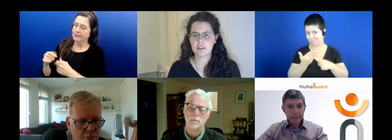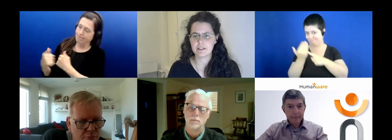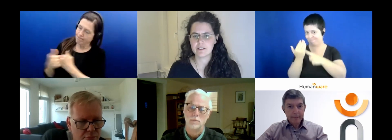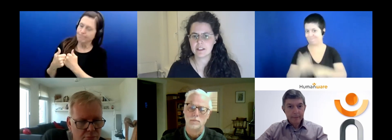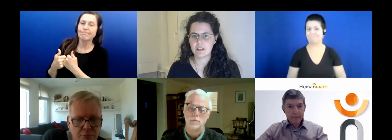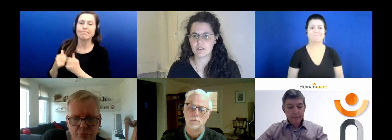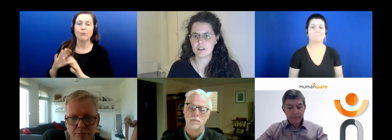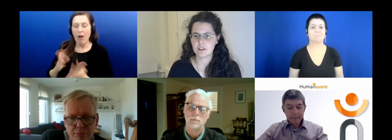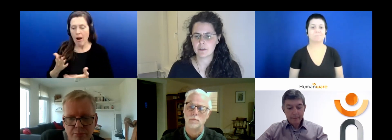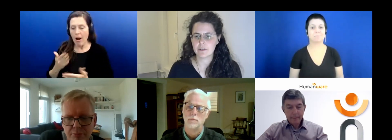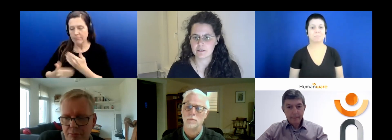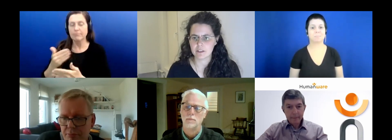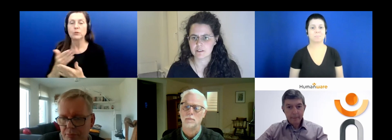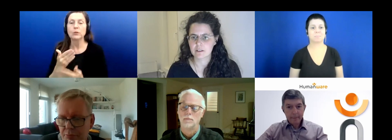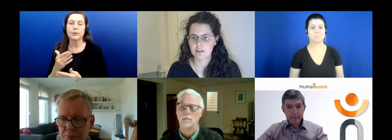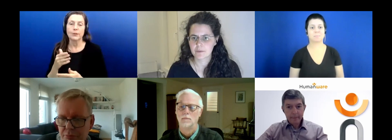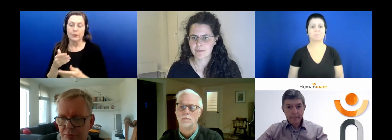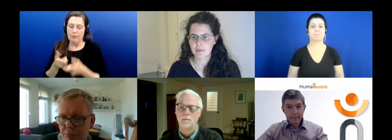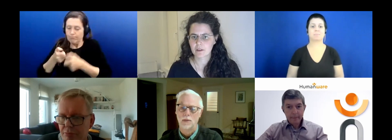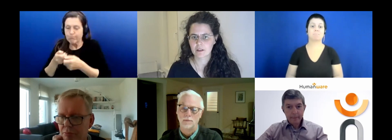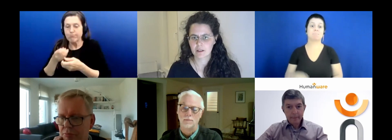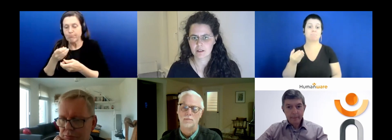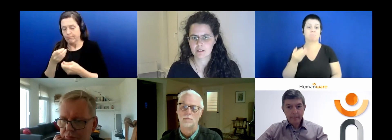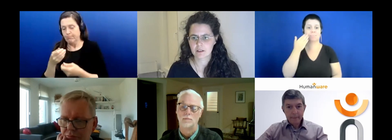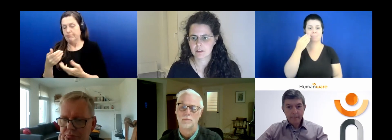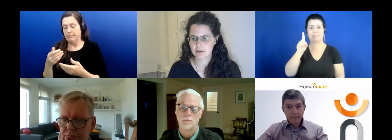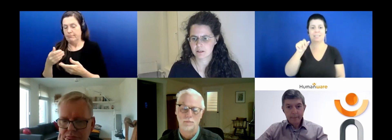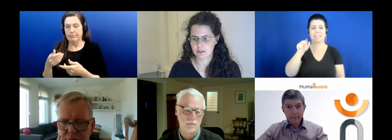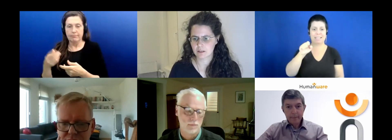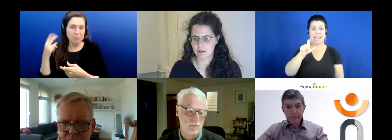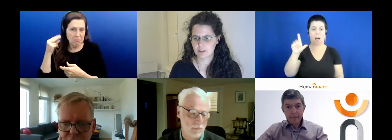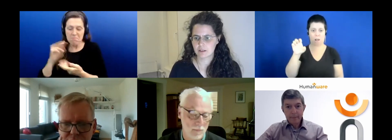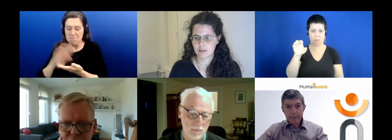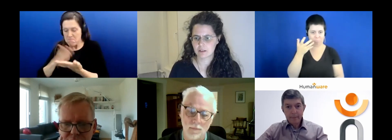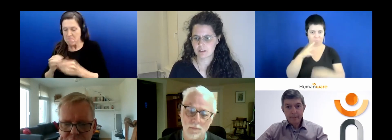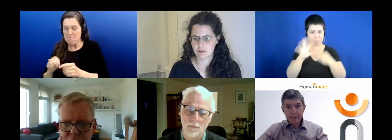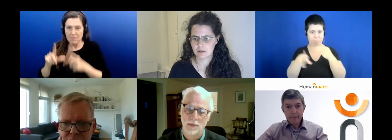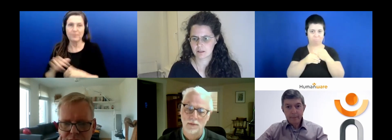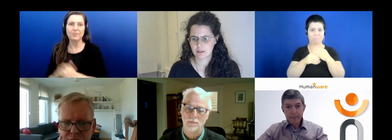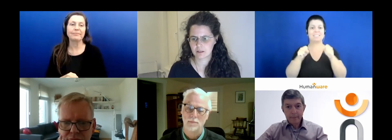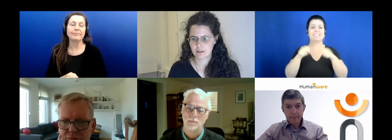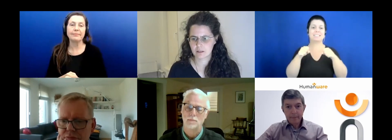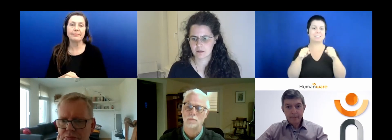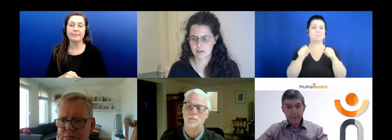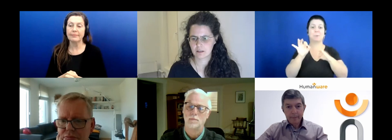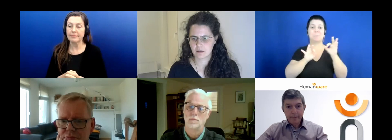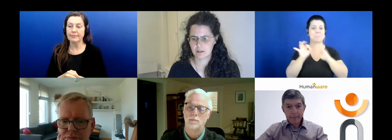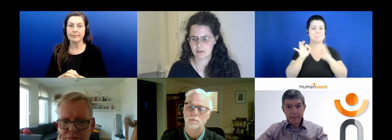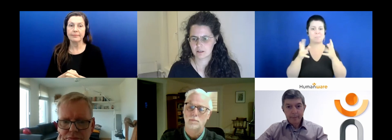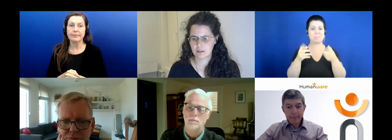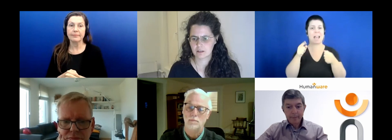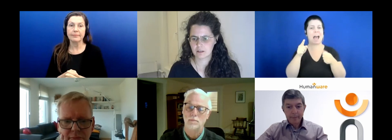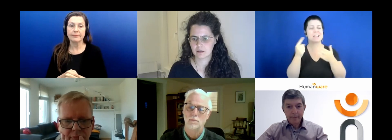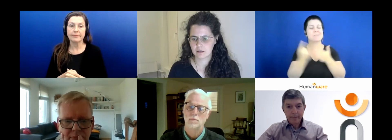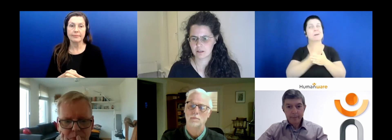Thank you. Danielle, did you want to add to this? Yeah, I think those are all really wonderful points. What this question made me